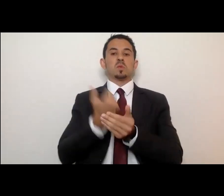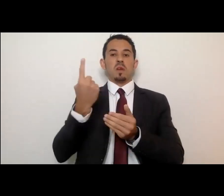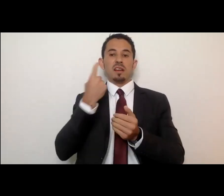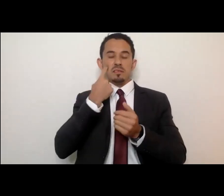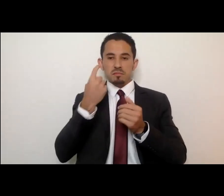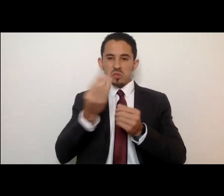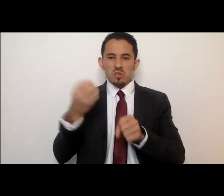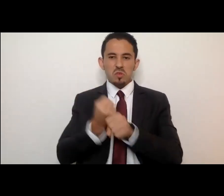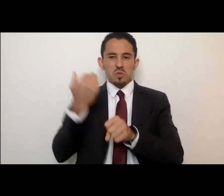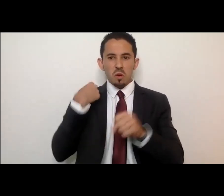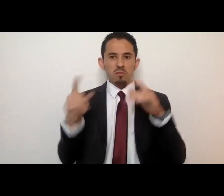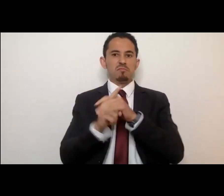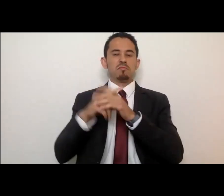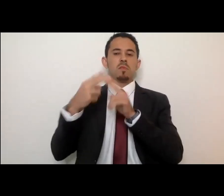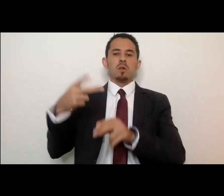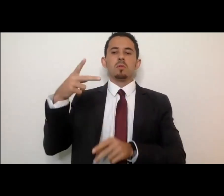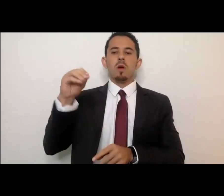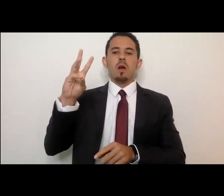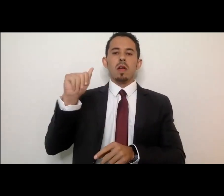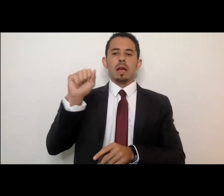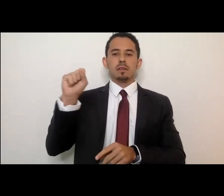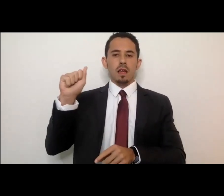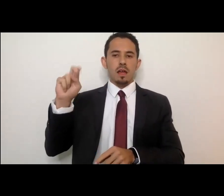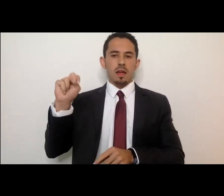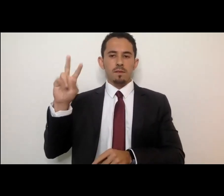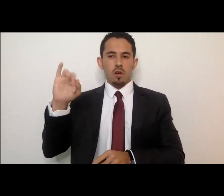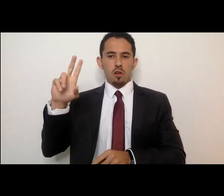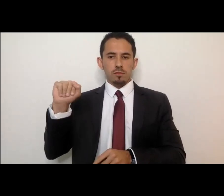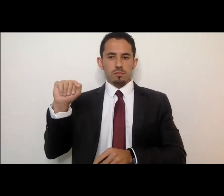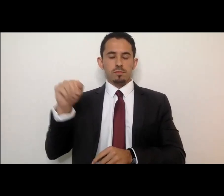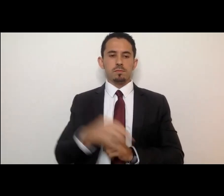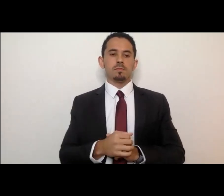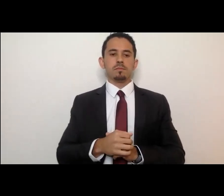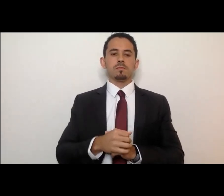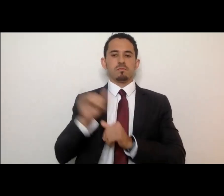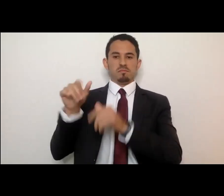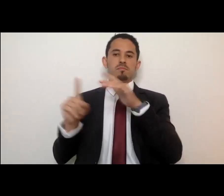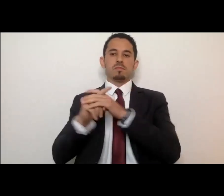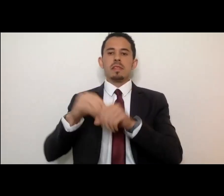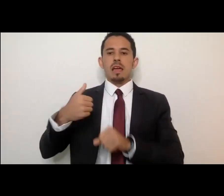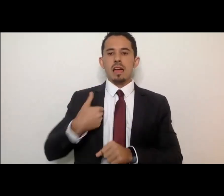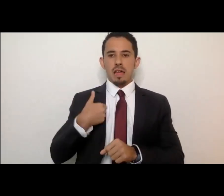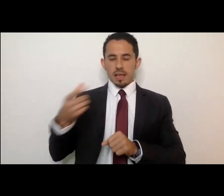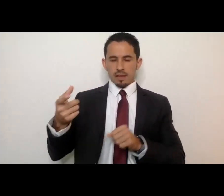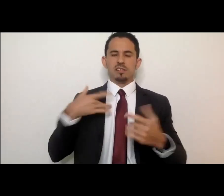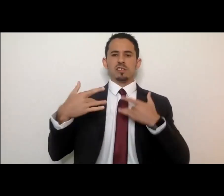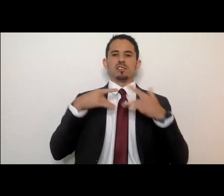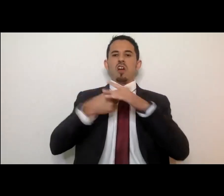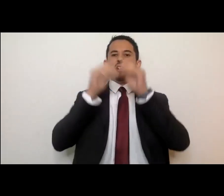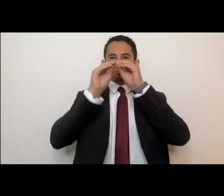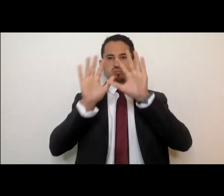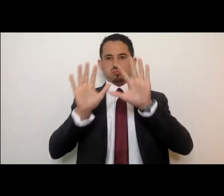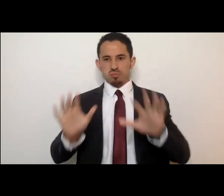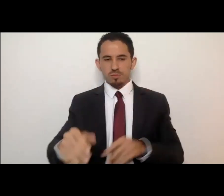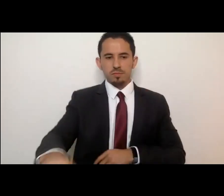anaplasmosis, and a new pathogen recently discovered a few years ago called Powassan virus. That was identified